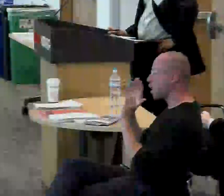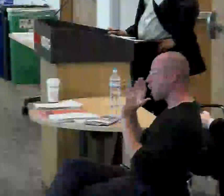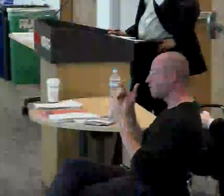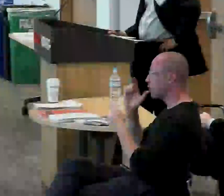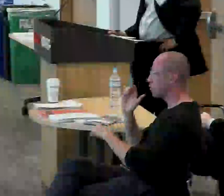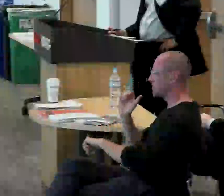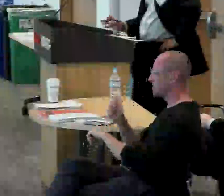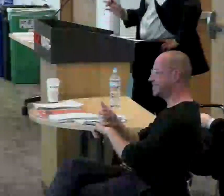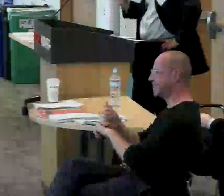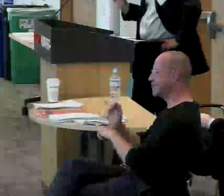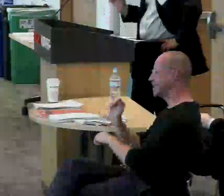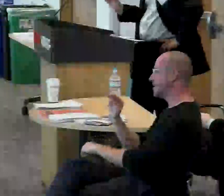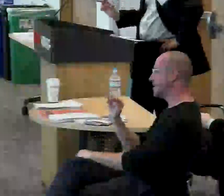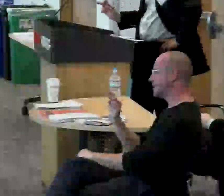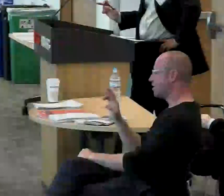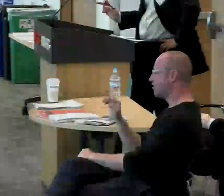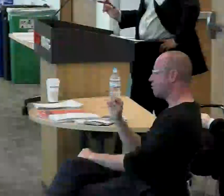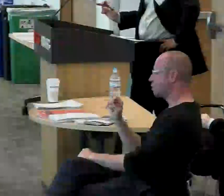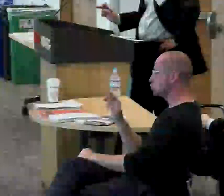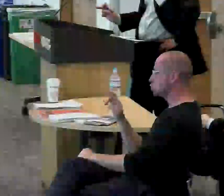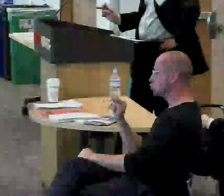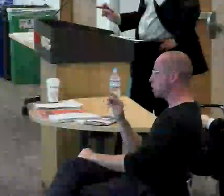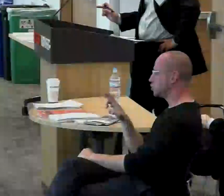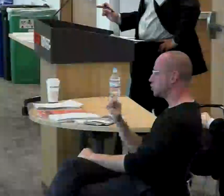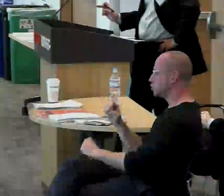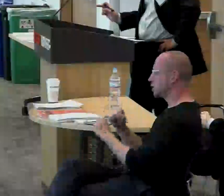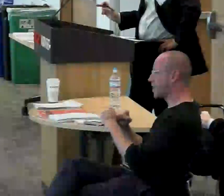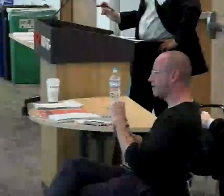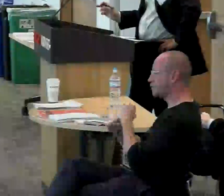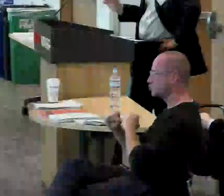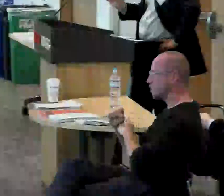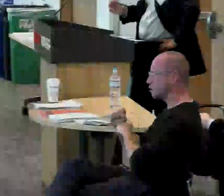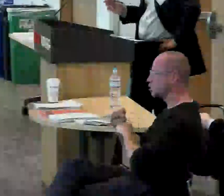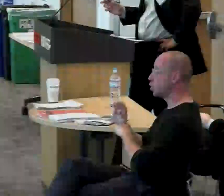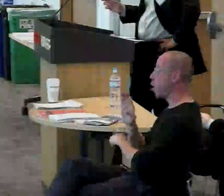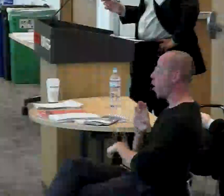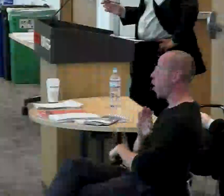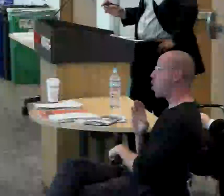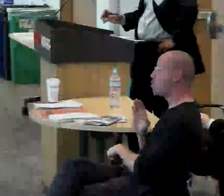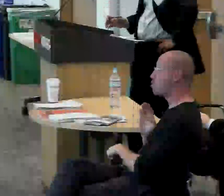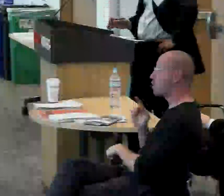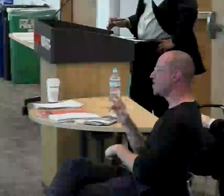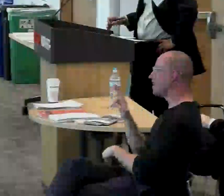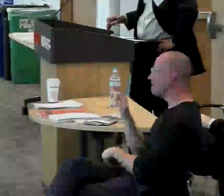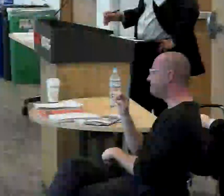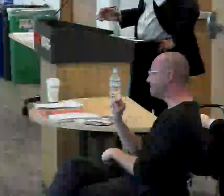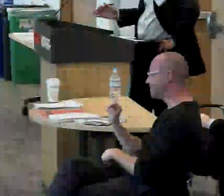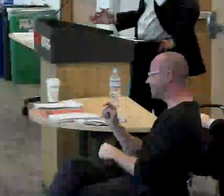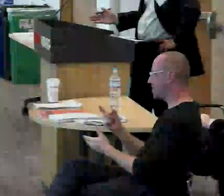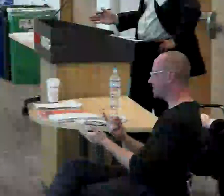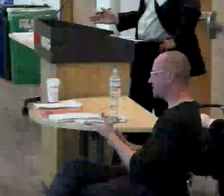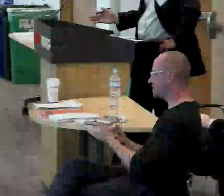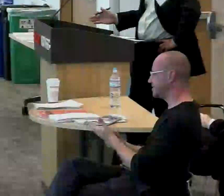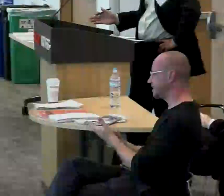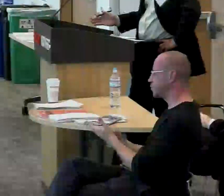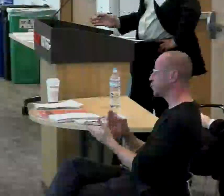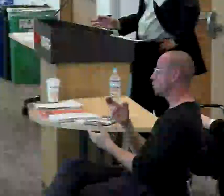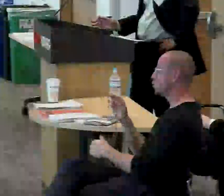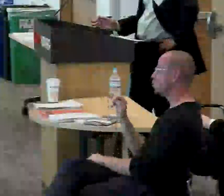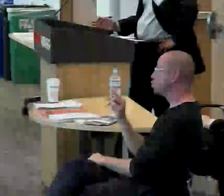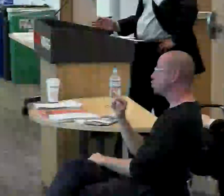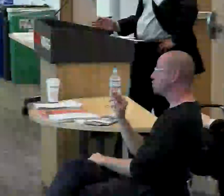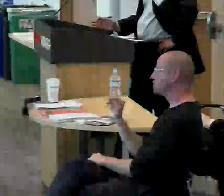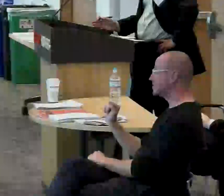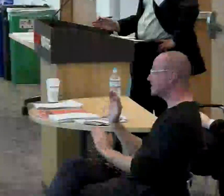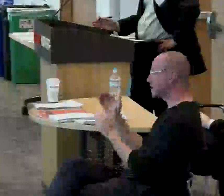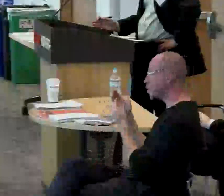board itself, I believe, is who vets the decisions that Christina and her team help to implement the details and policy and practice, and then